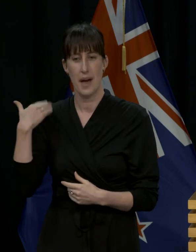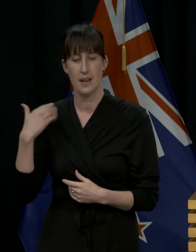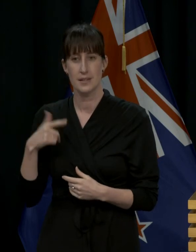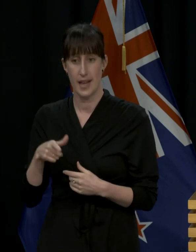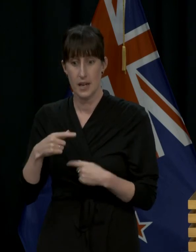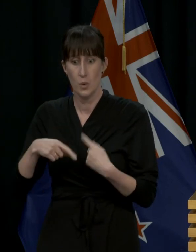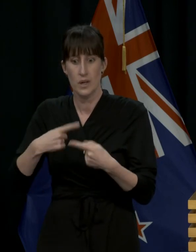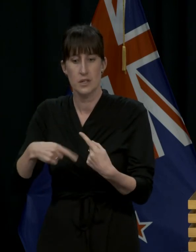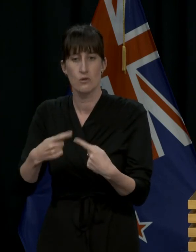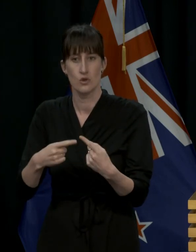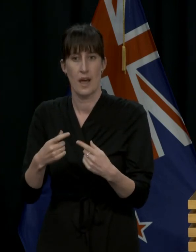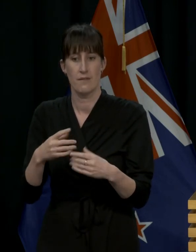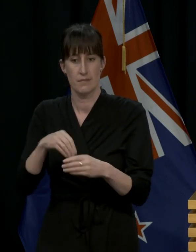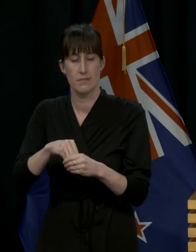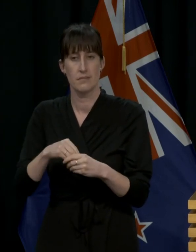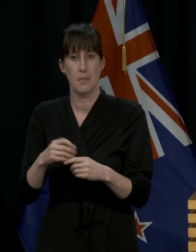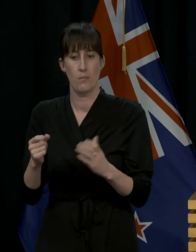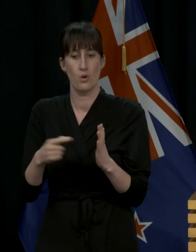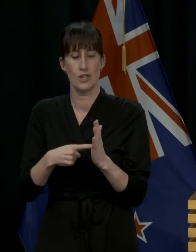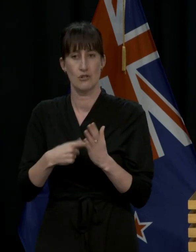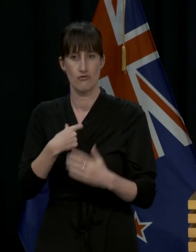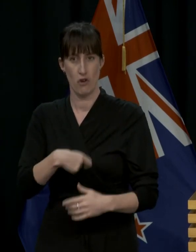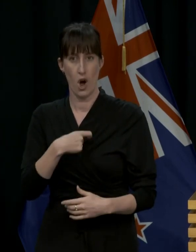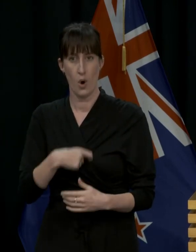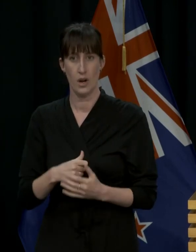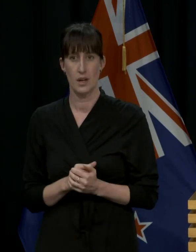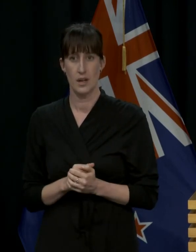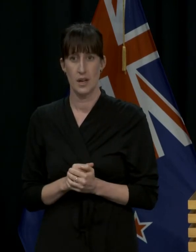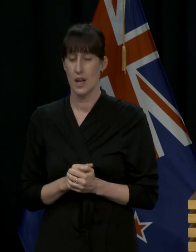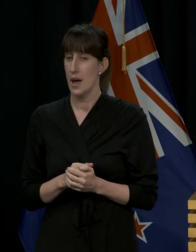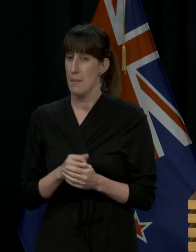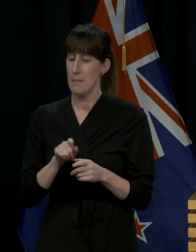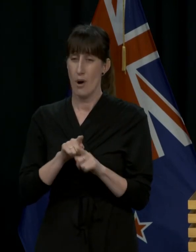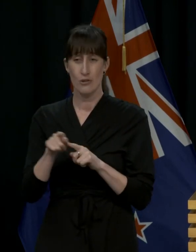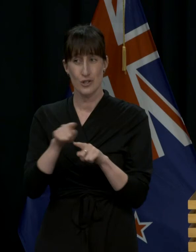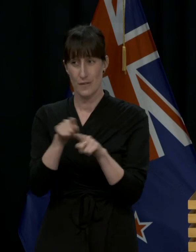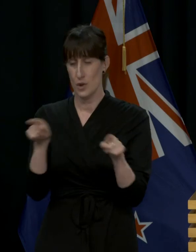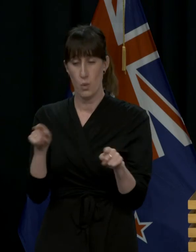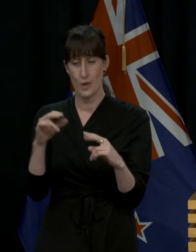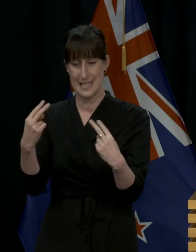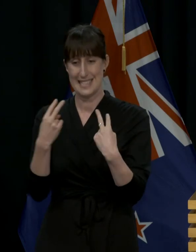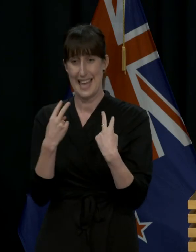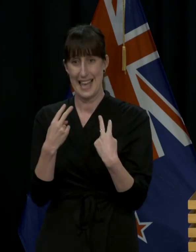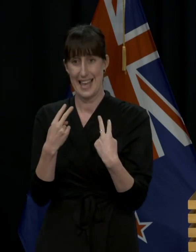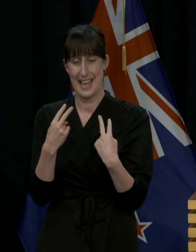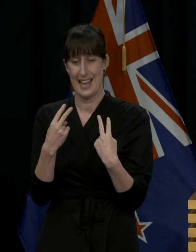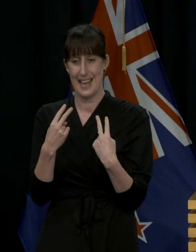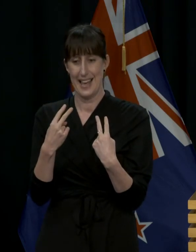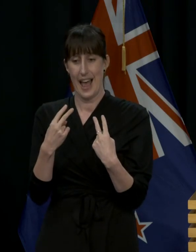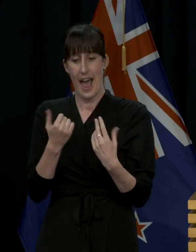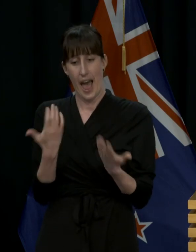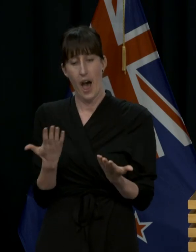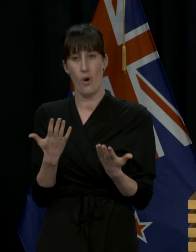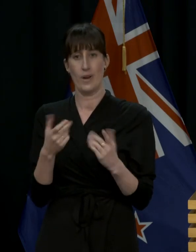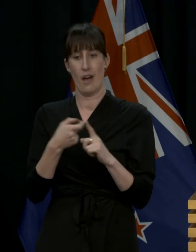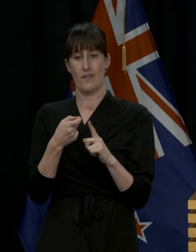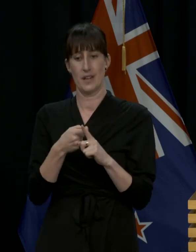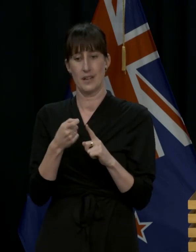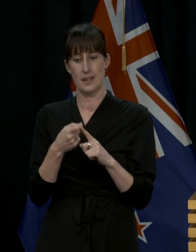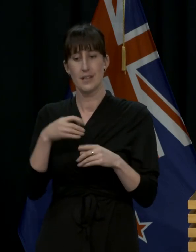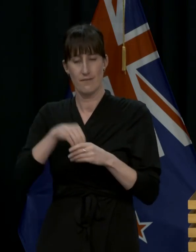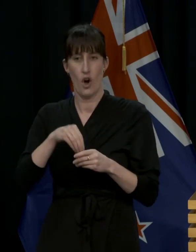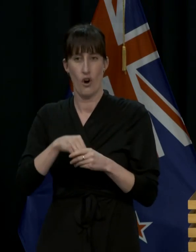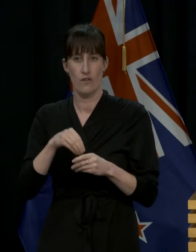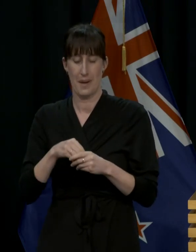the role that Calvin plays, not every one of you will see, but I see, and it's of enormous value to me. Grant, taking